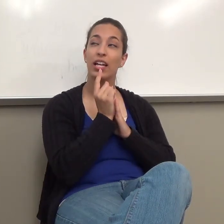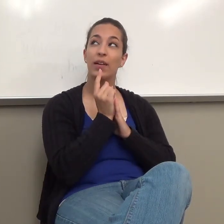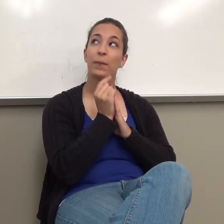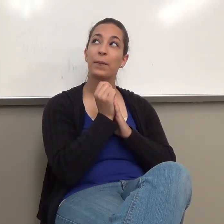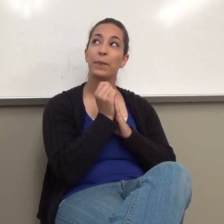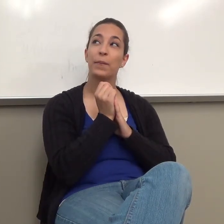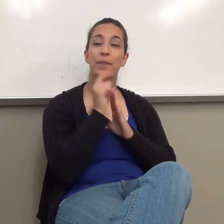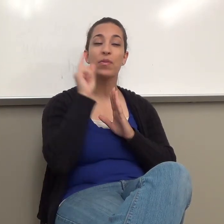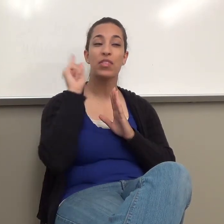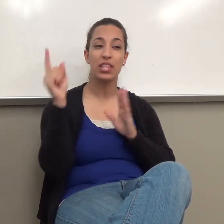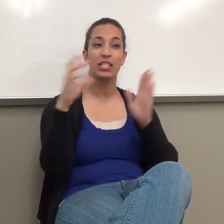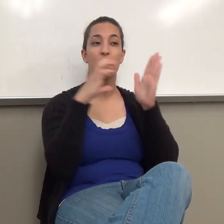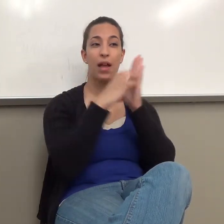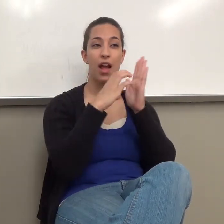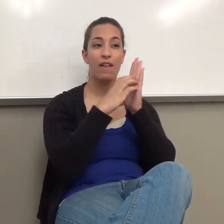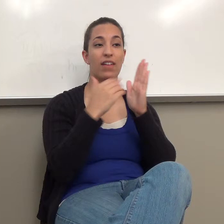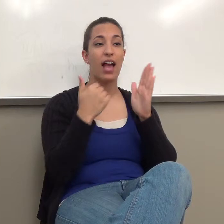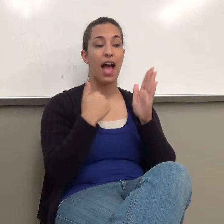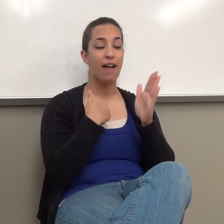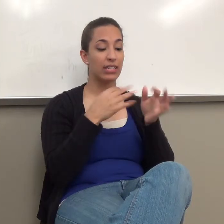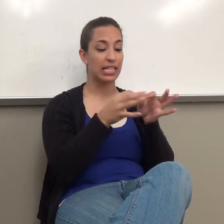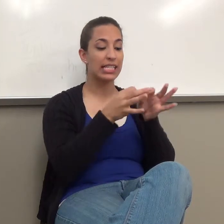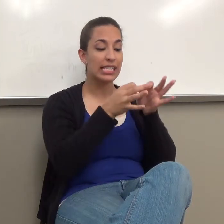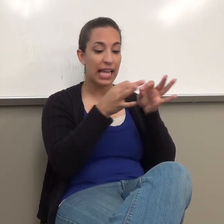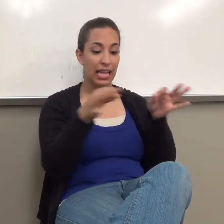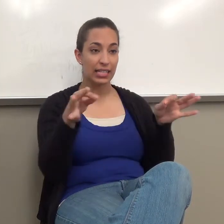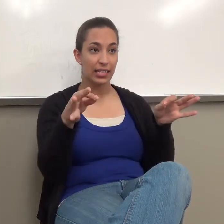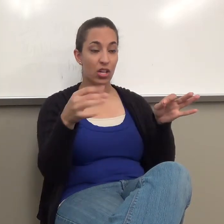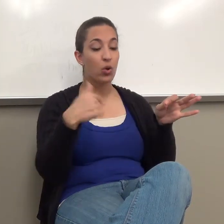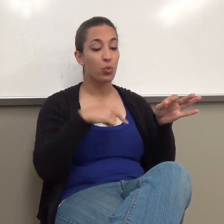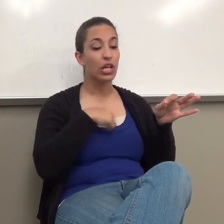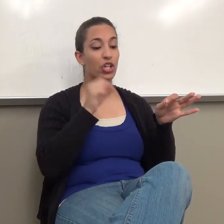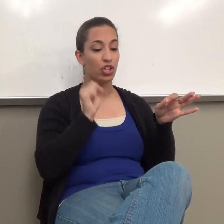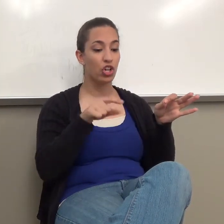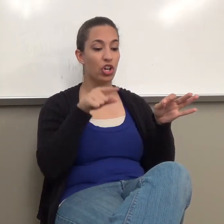Does this paragraph have a sentence that we could turn into the conclusion?